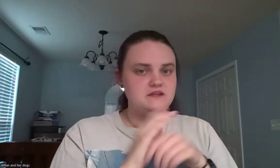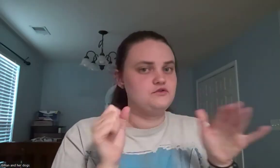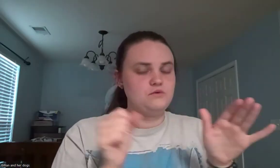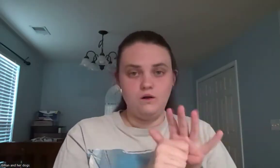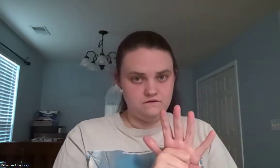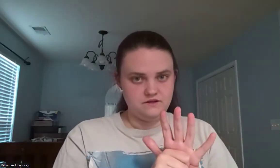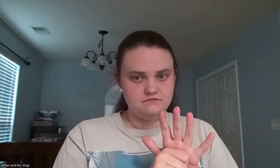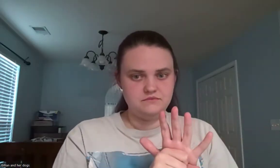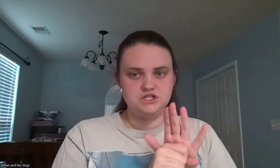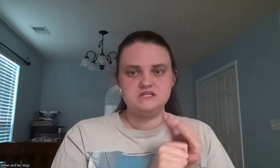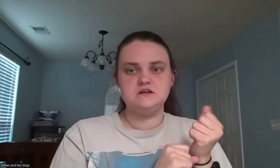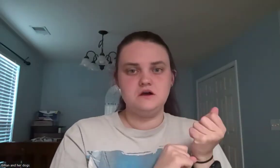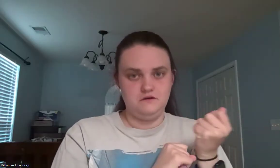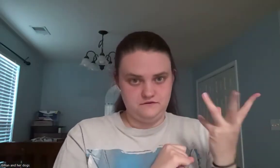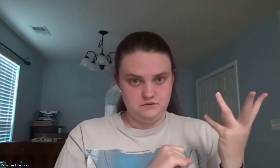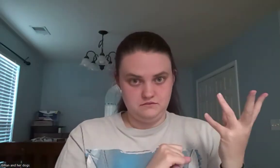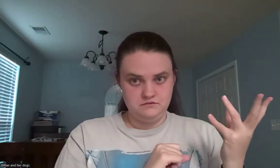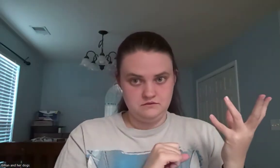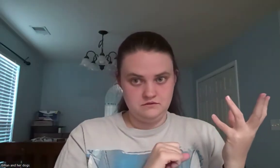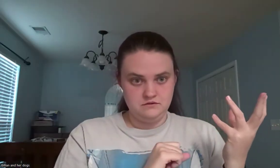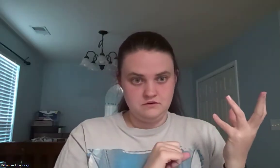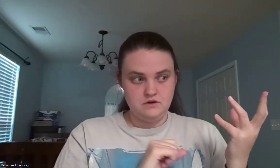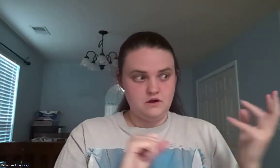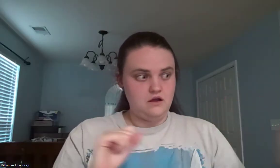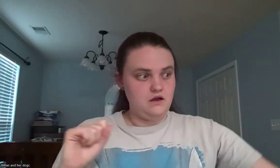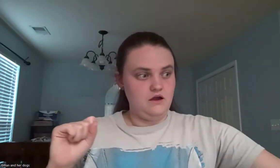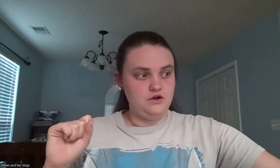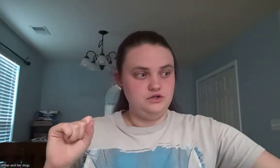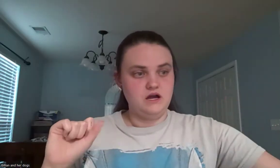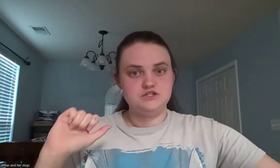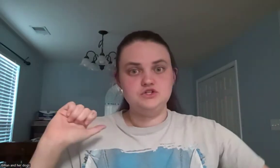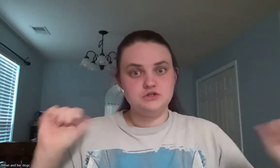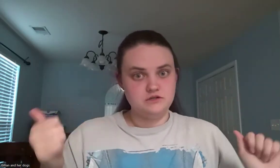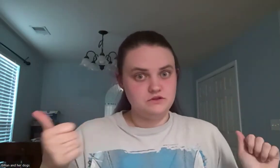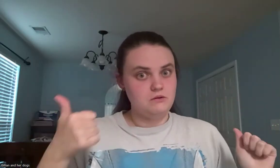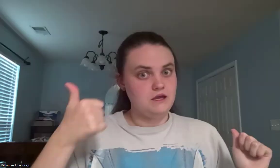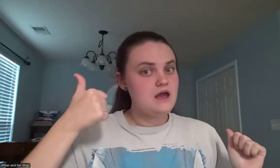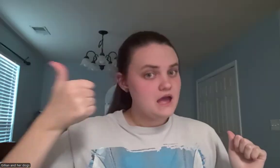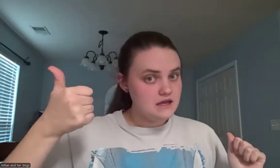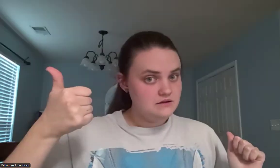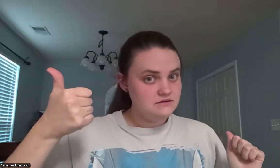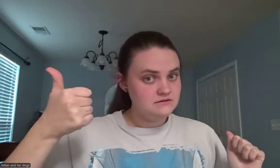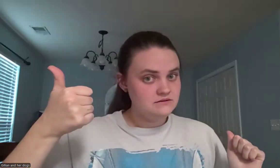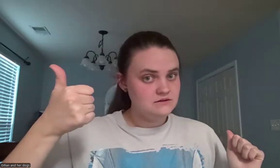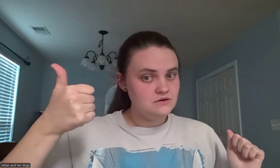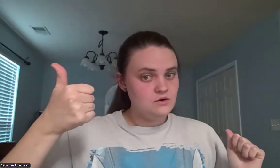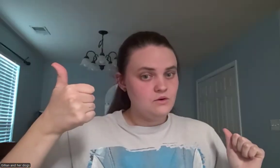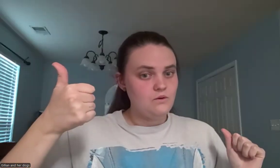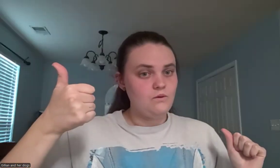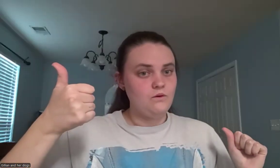through all of them, but just a few. Are you guys good with going ahead or do